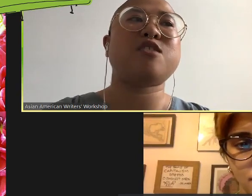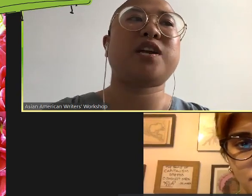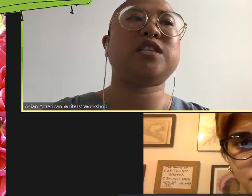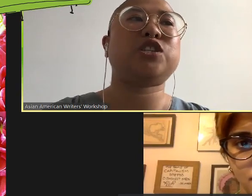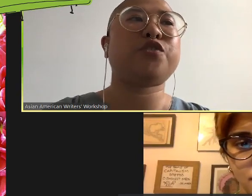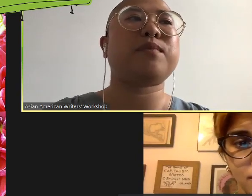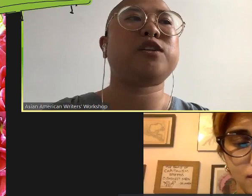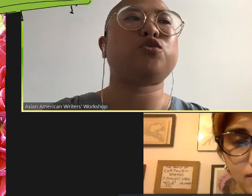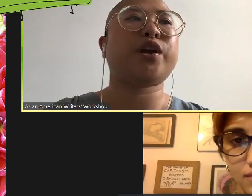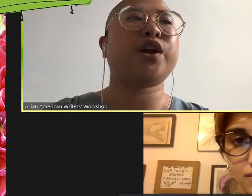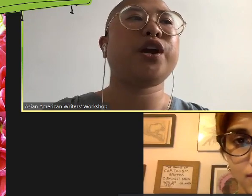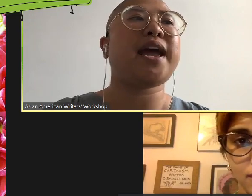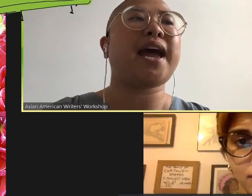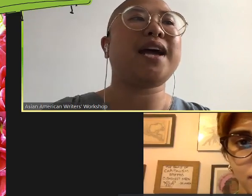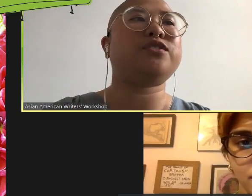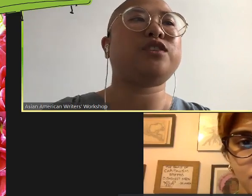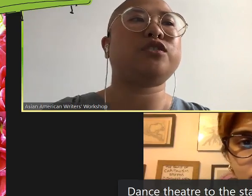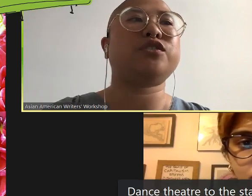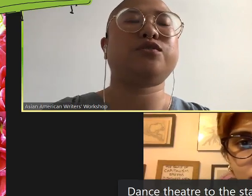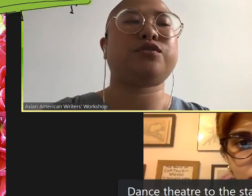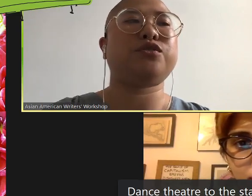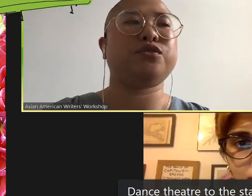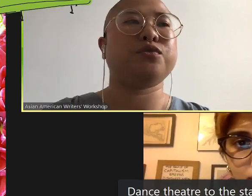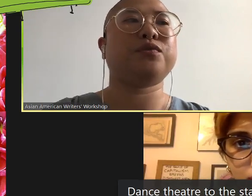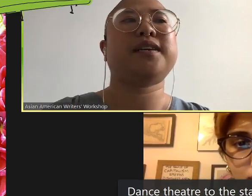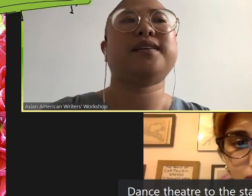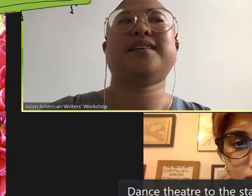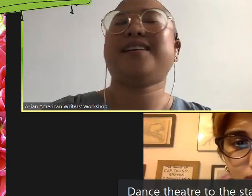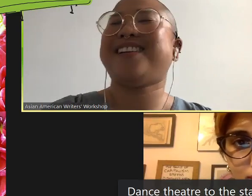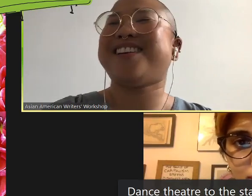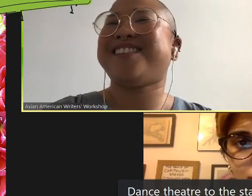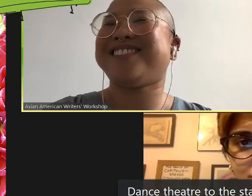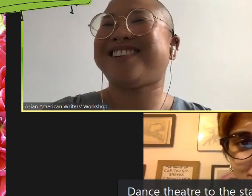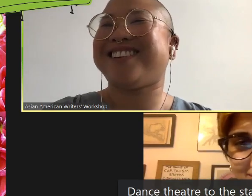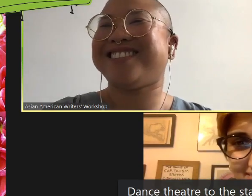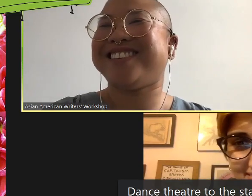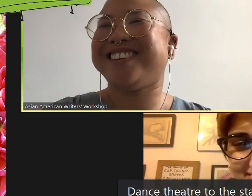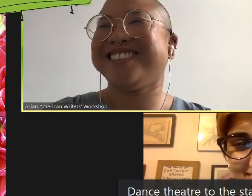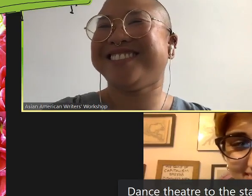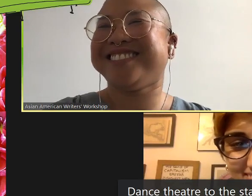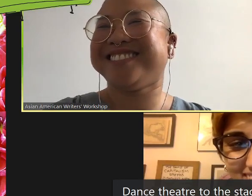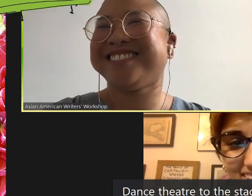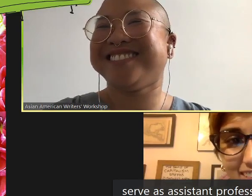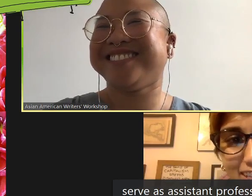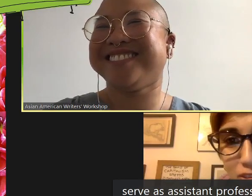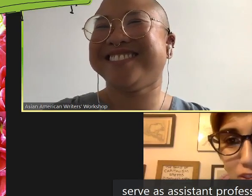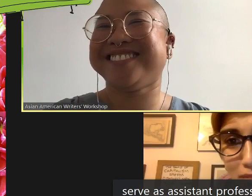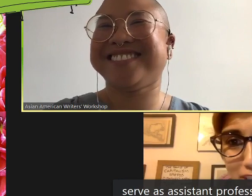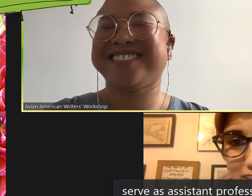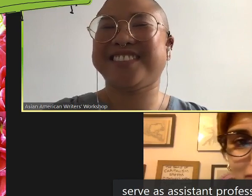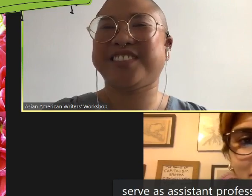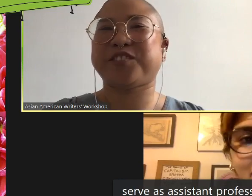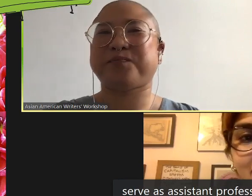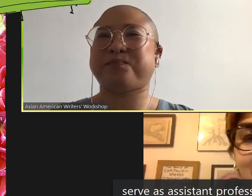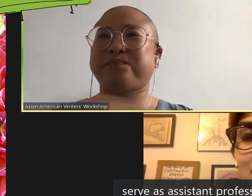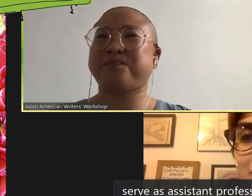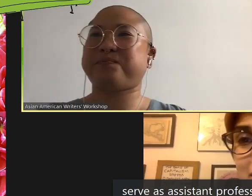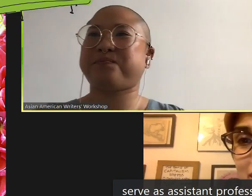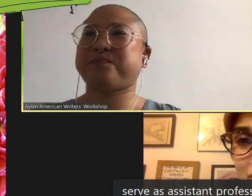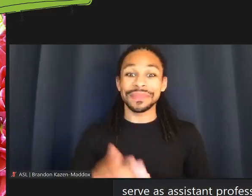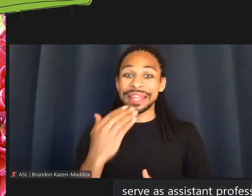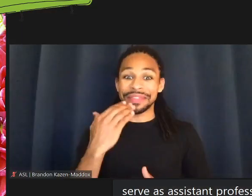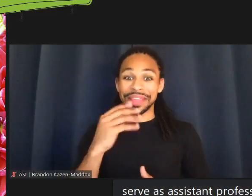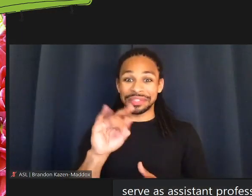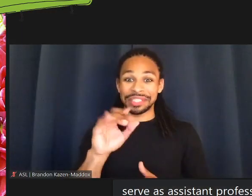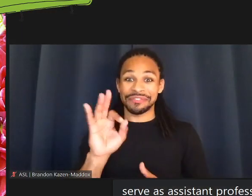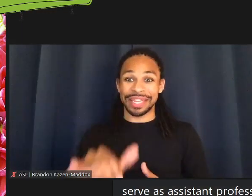find them on Instagram and Twitter at Dr. Dishtu. And here's Ashna. Thank you so much, Tiffany. Thank you to the